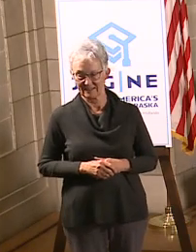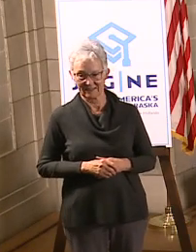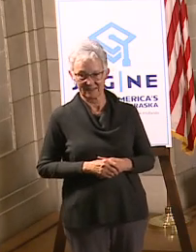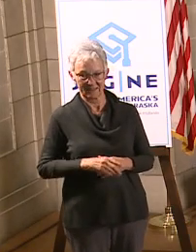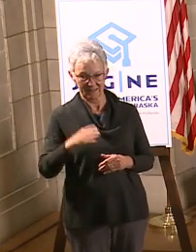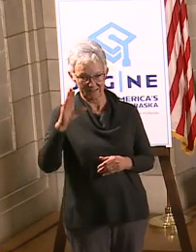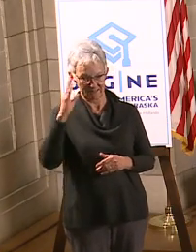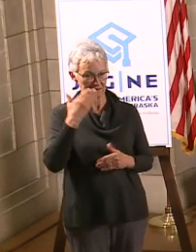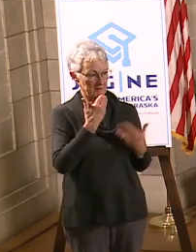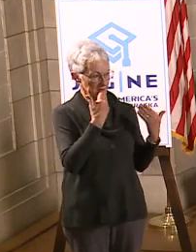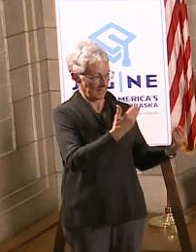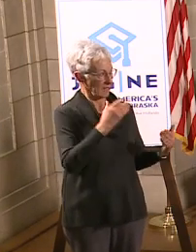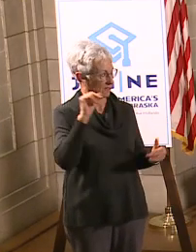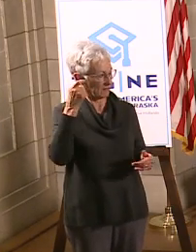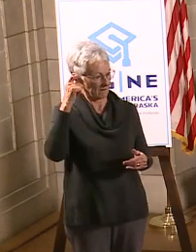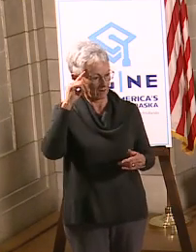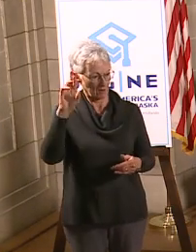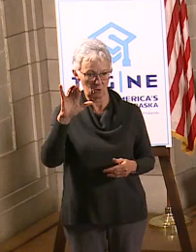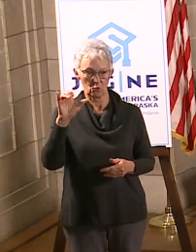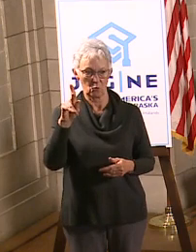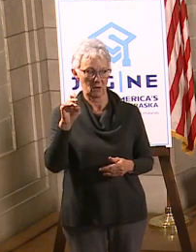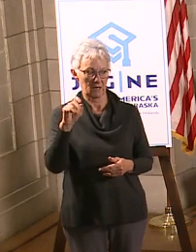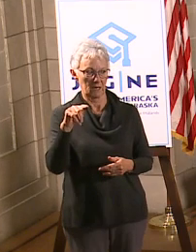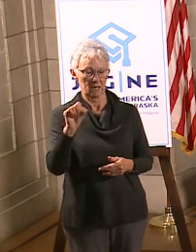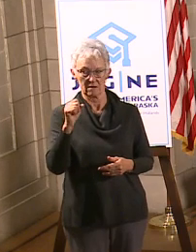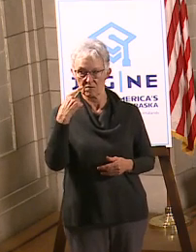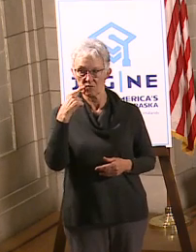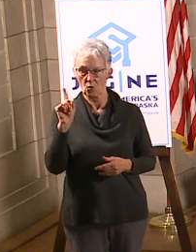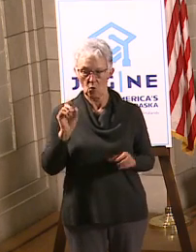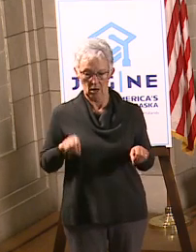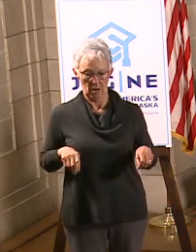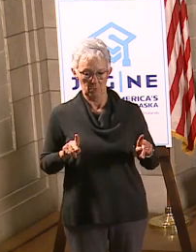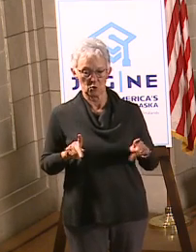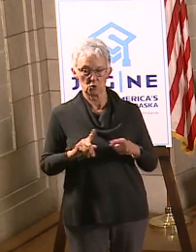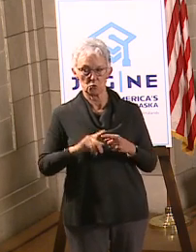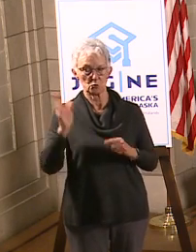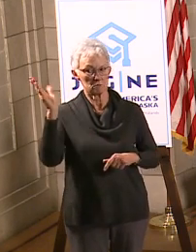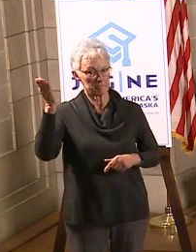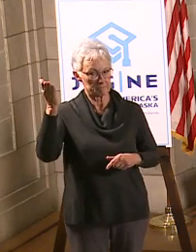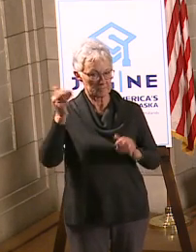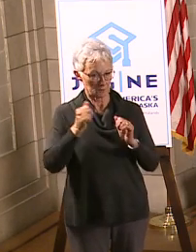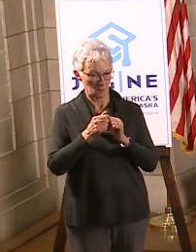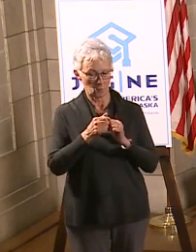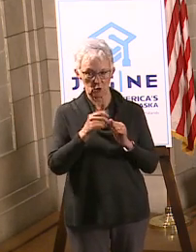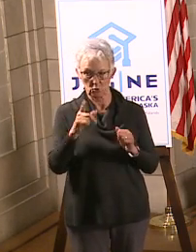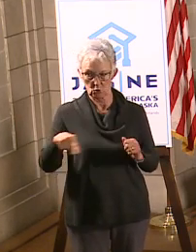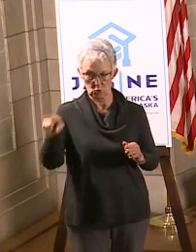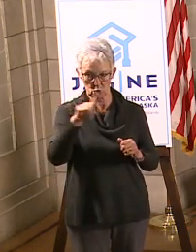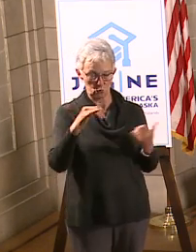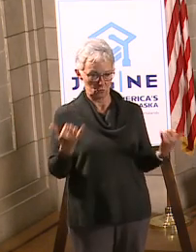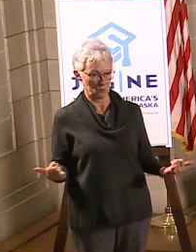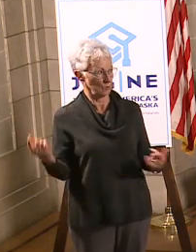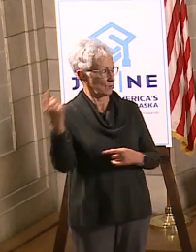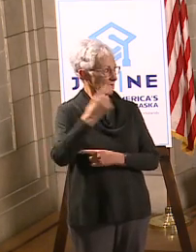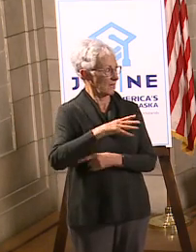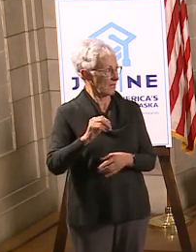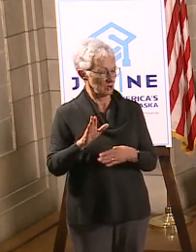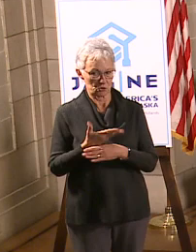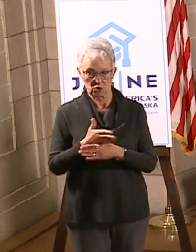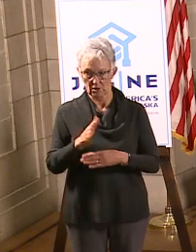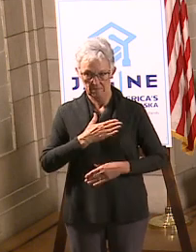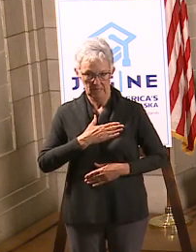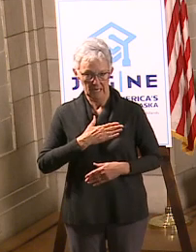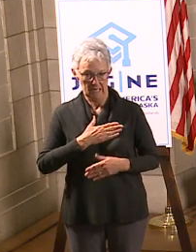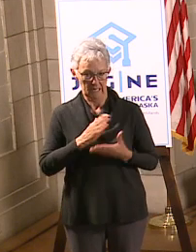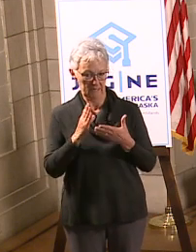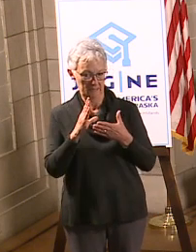Governor Ricketts, thank you for the opportunity to speak with you today and to share my story. Within the